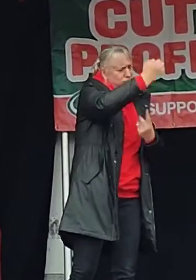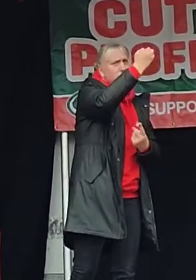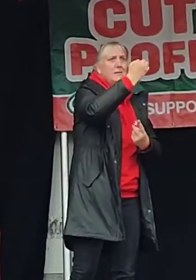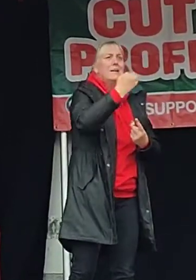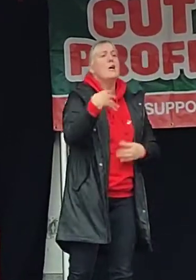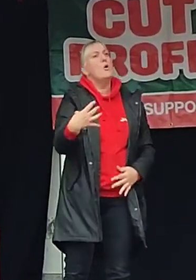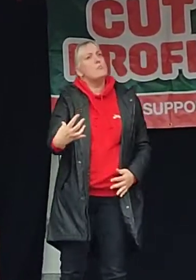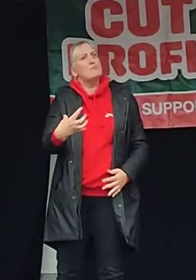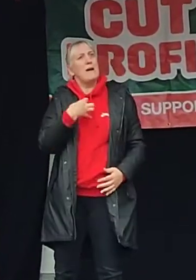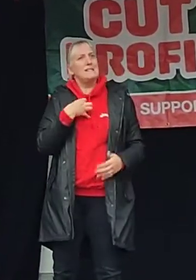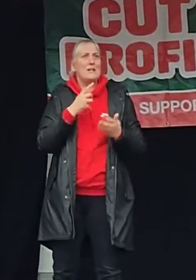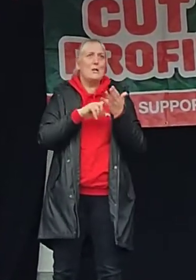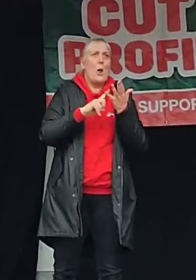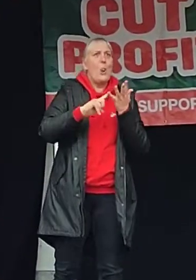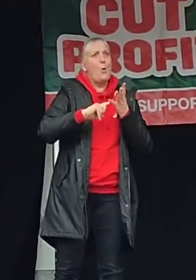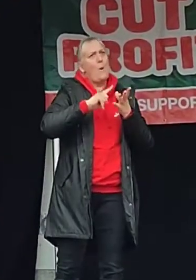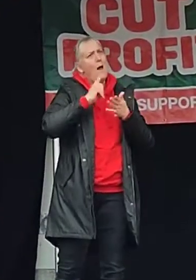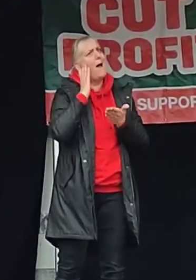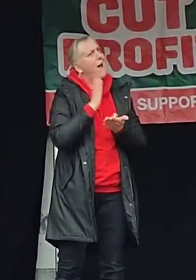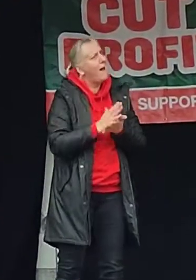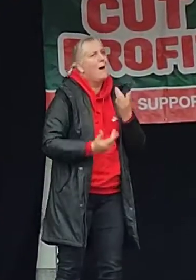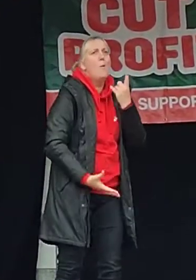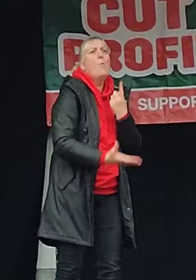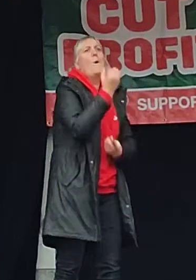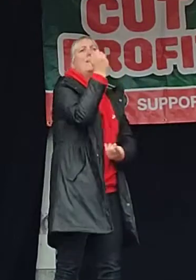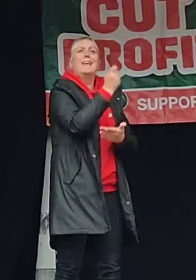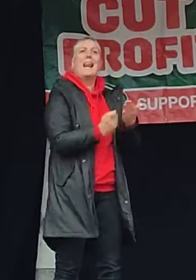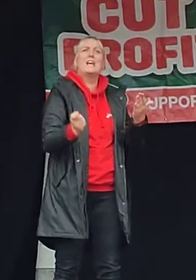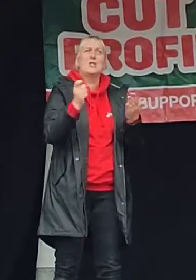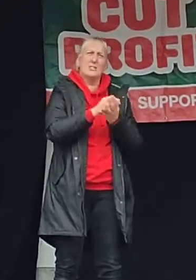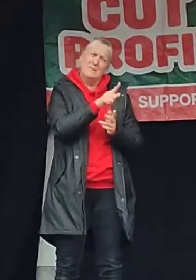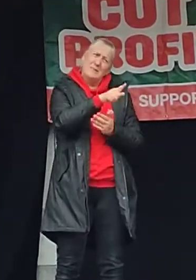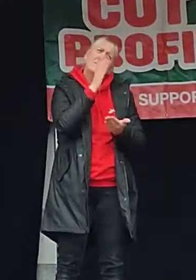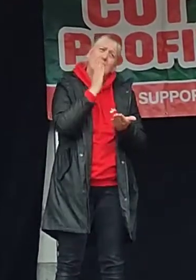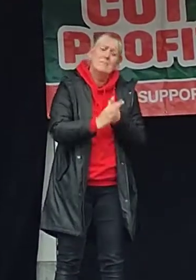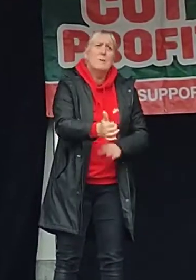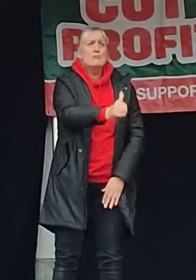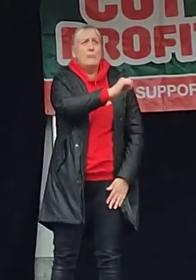Lula narrowly won that election